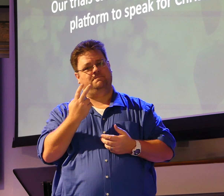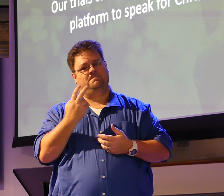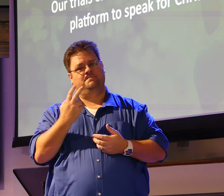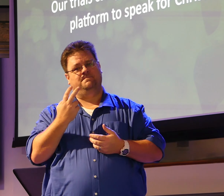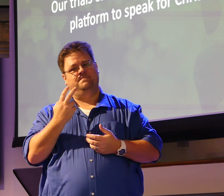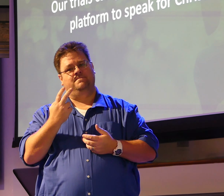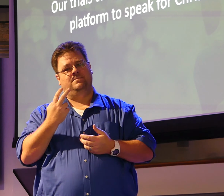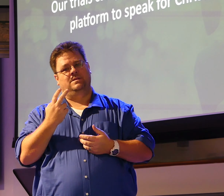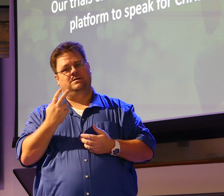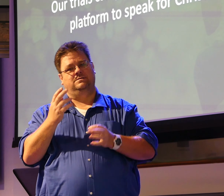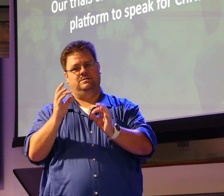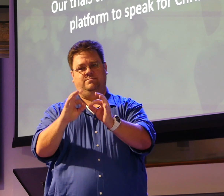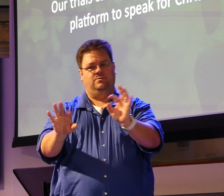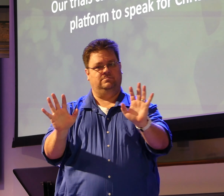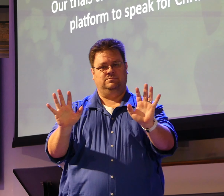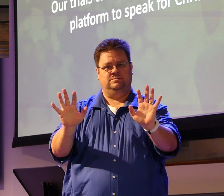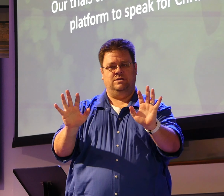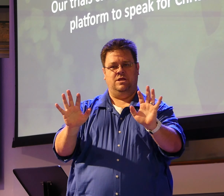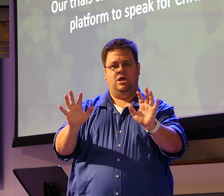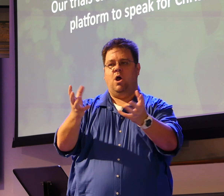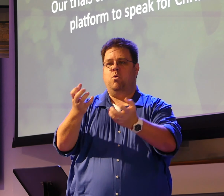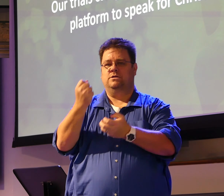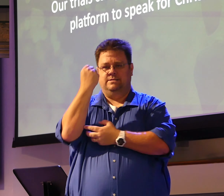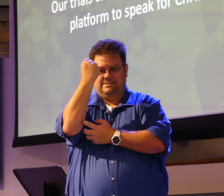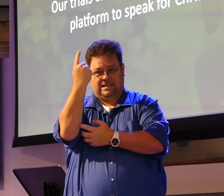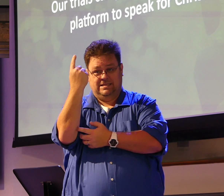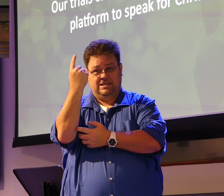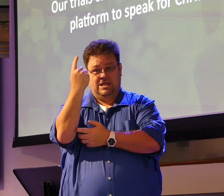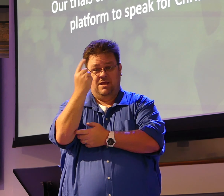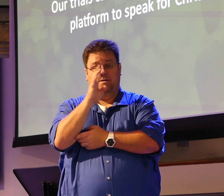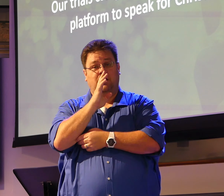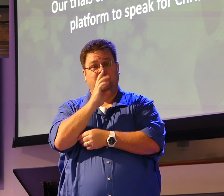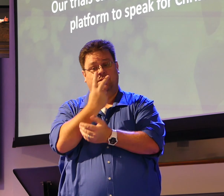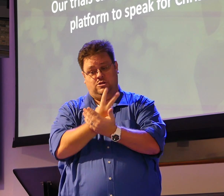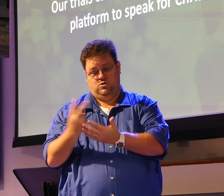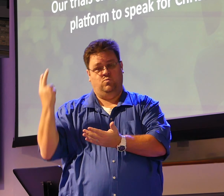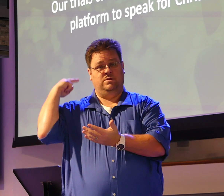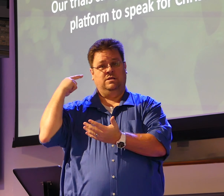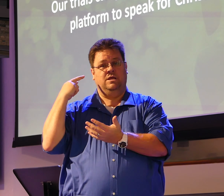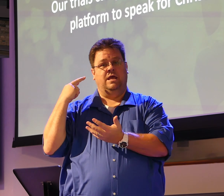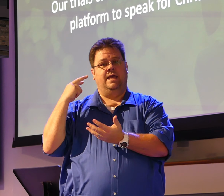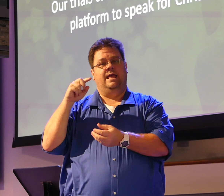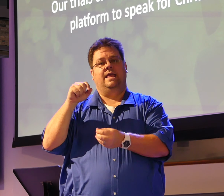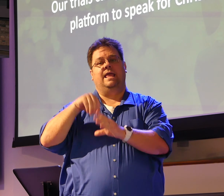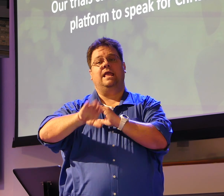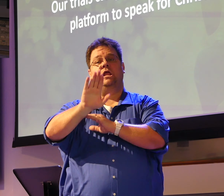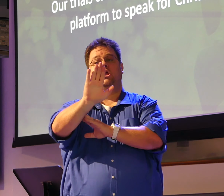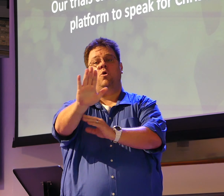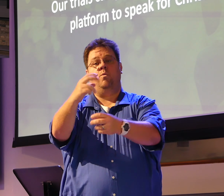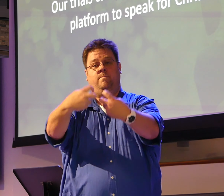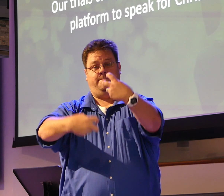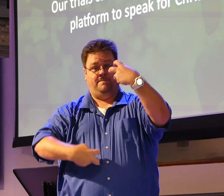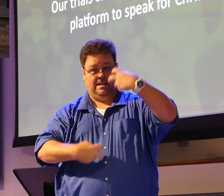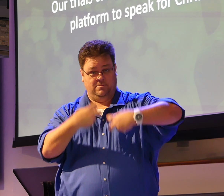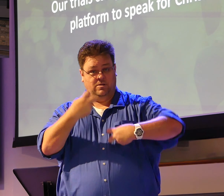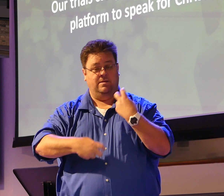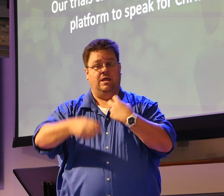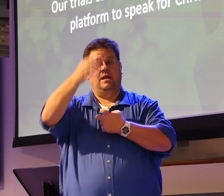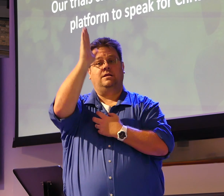you see here's the bottom line and and this is what i want you to get and this is what we talked about the last two weeks in your